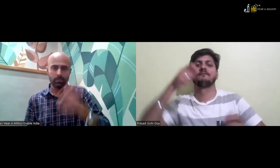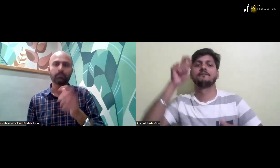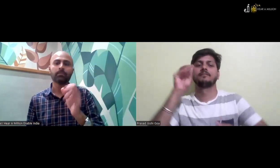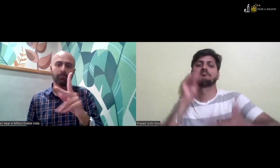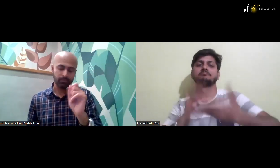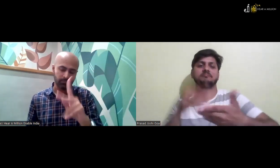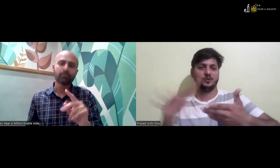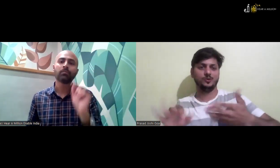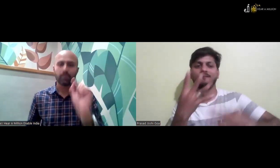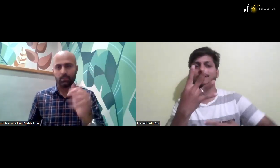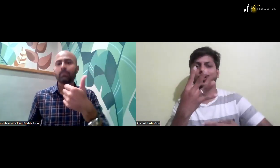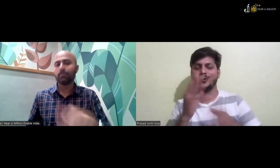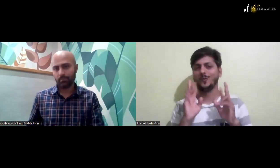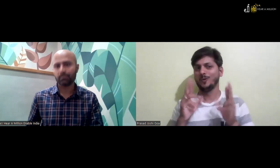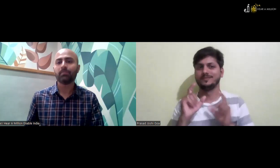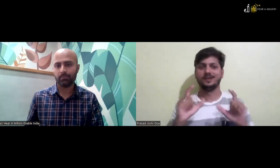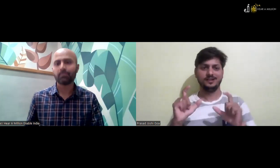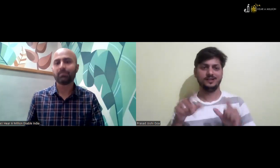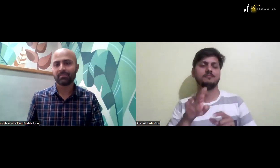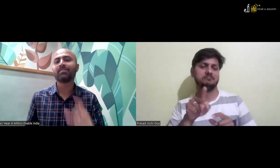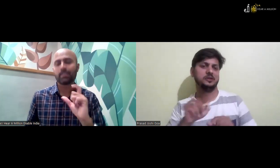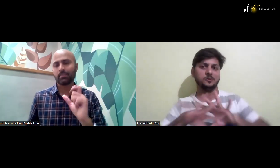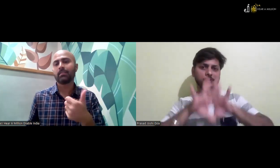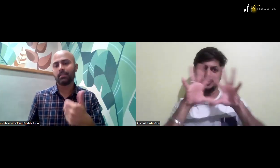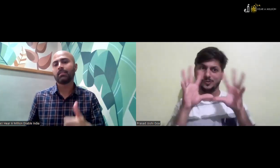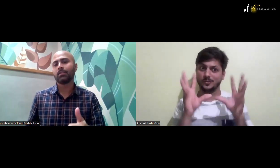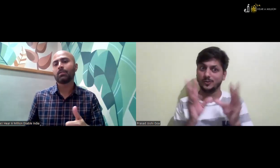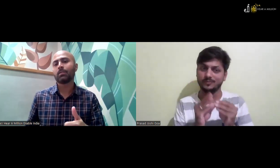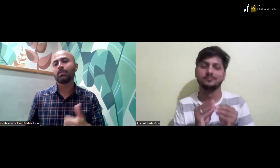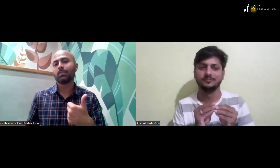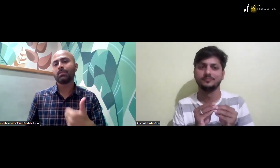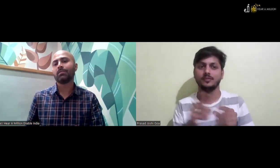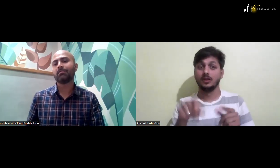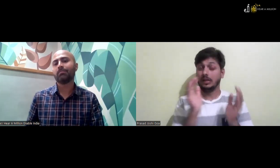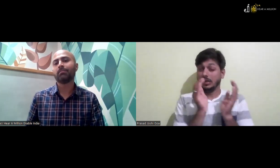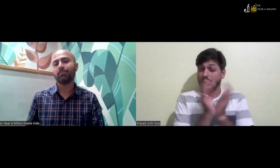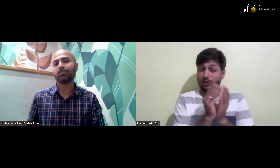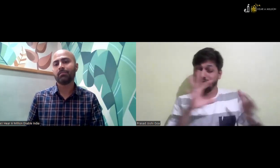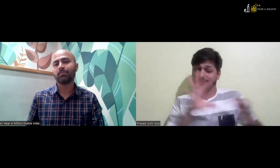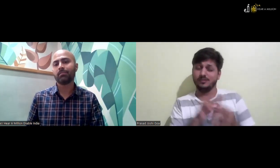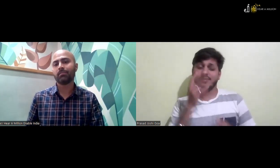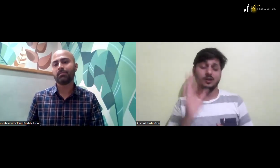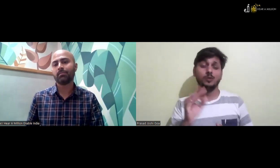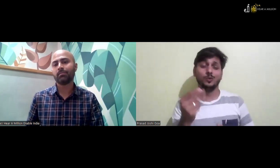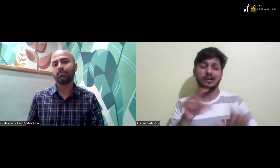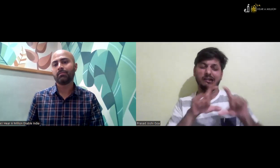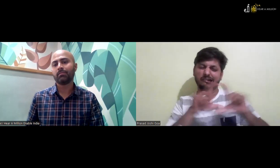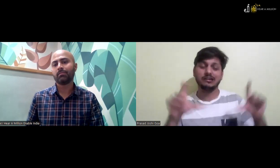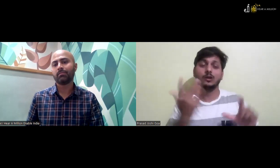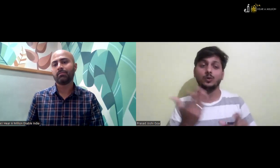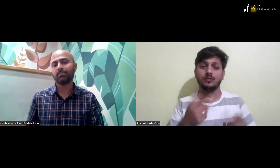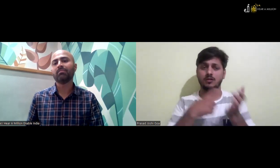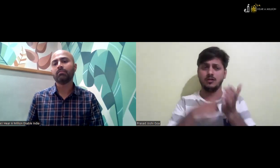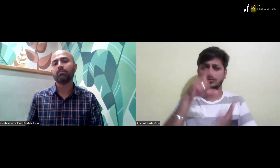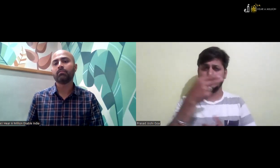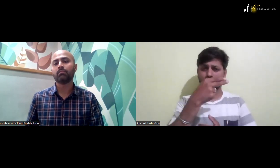if for the first time they have mentioned if I will be careful for the next 4 times, something will like